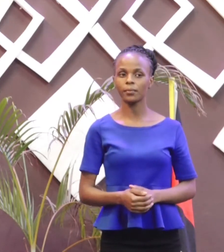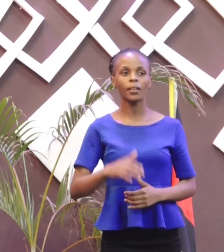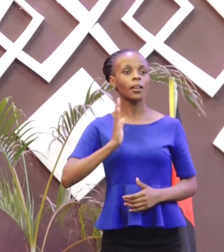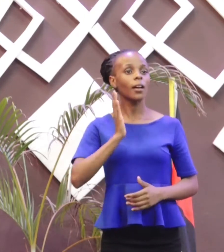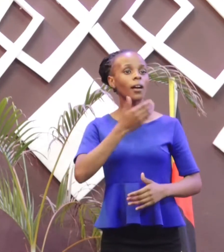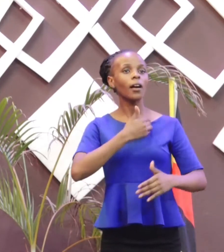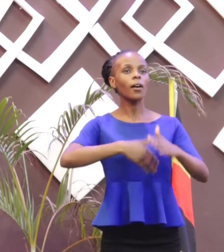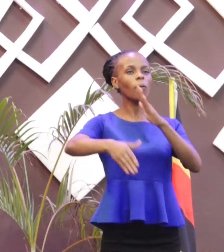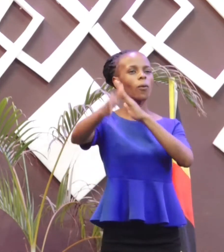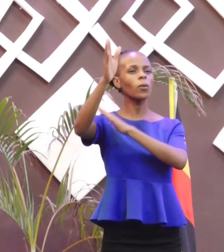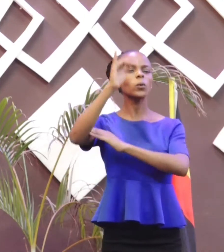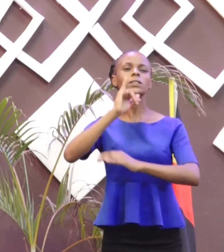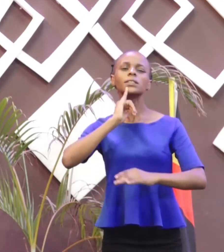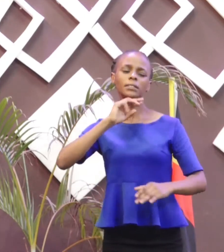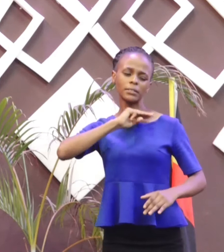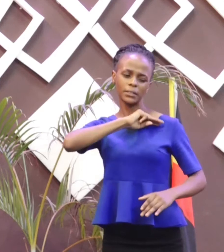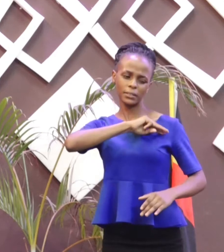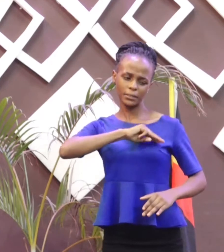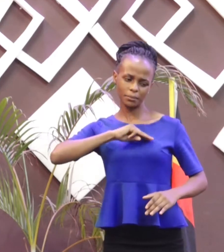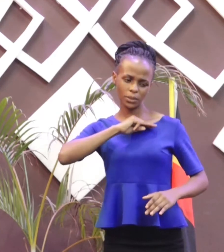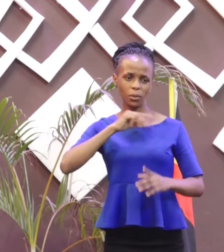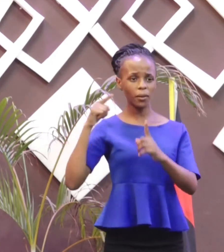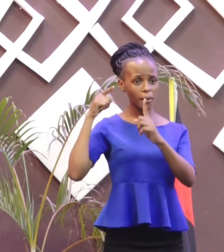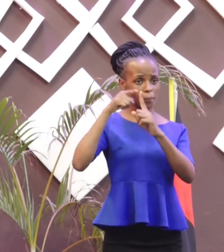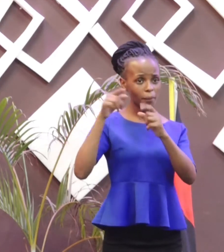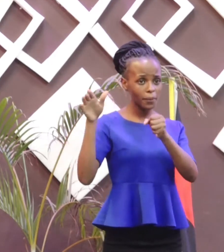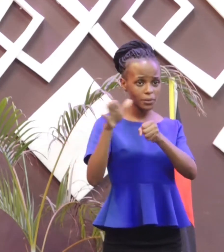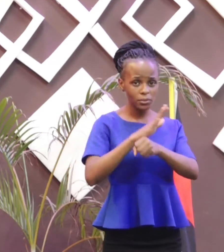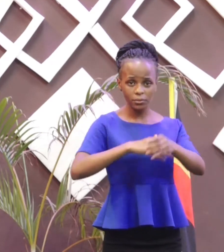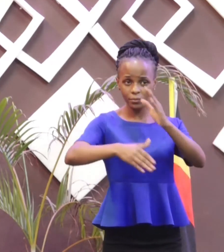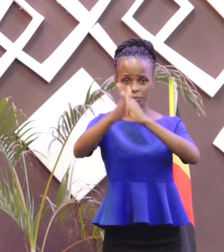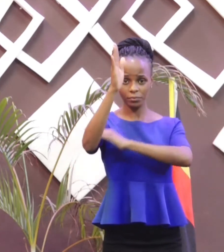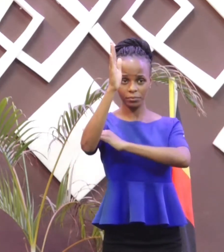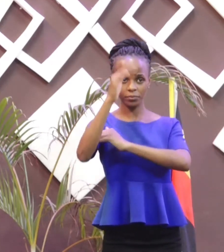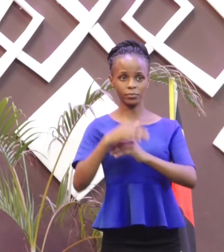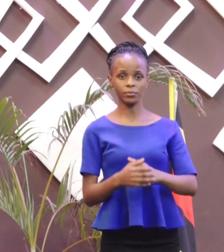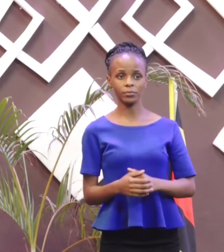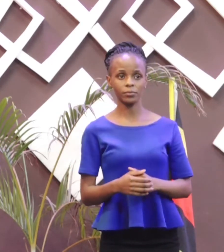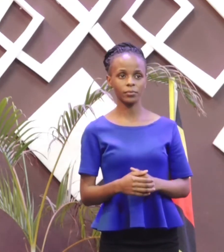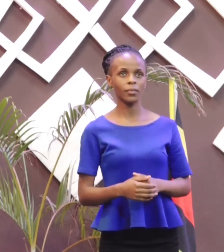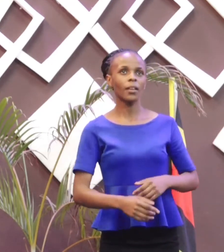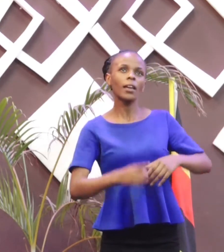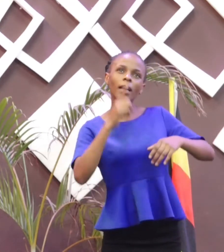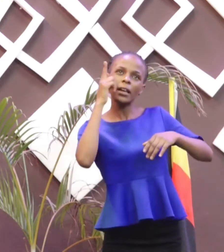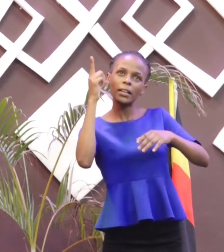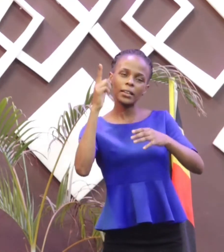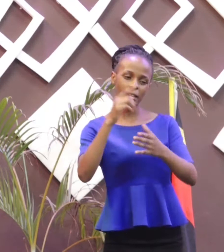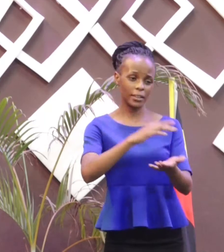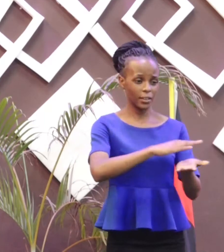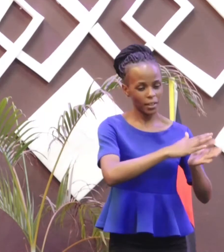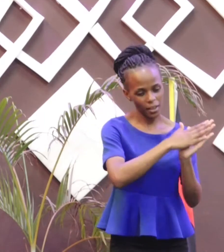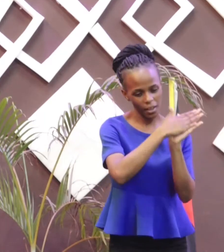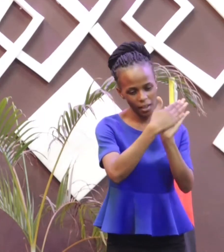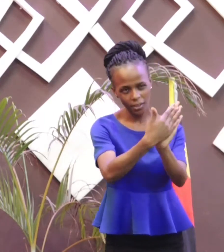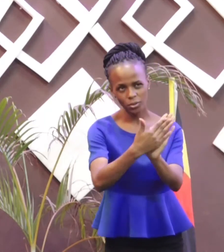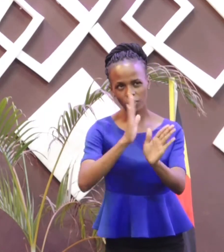Our God is a missionary God. Katonda waffe Katonda wa mission. He entrusts his mission to